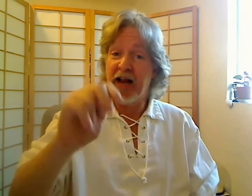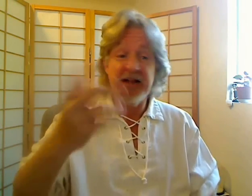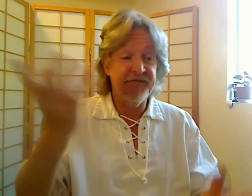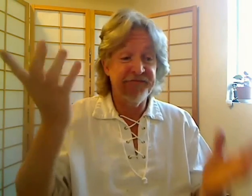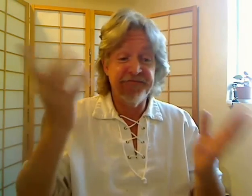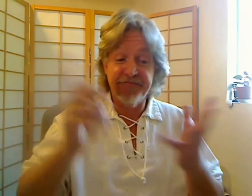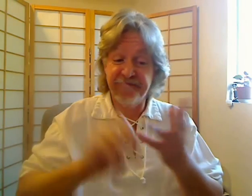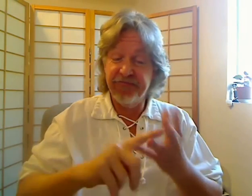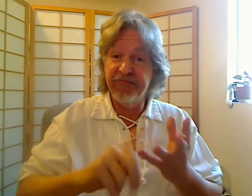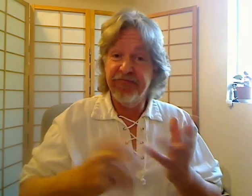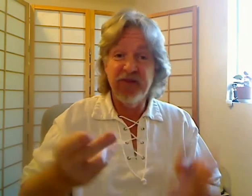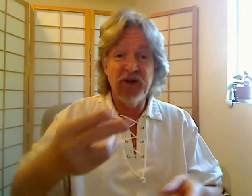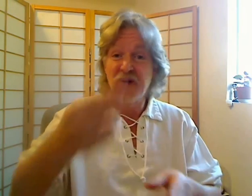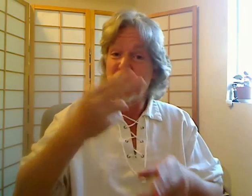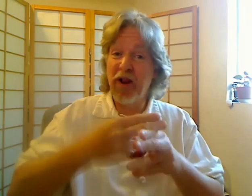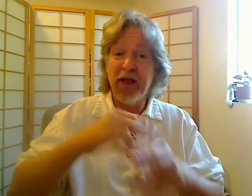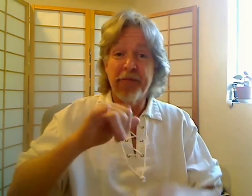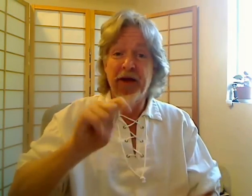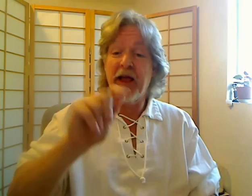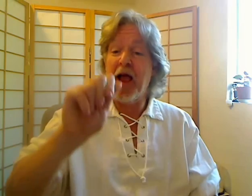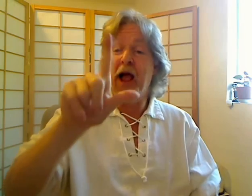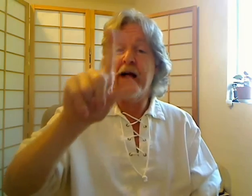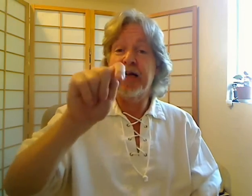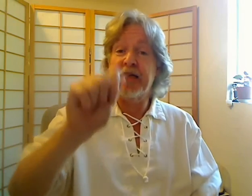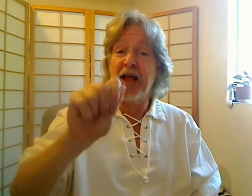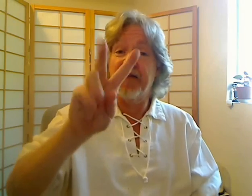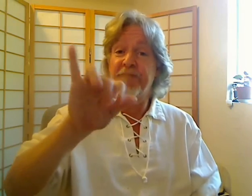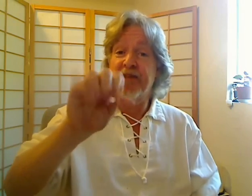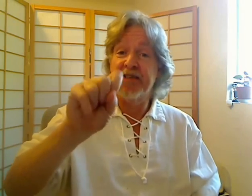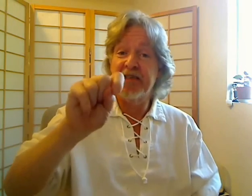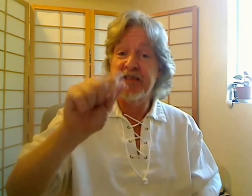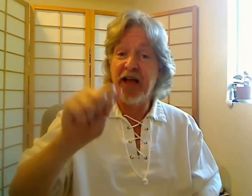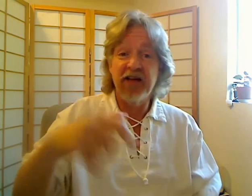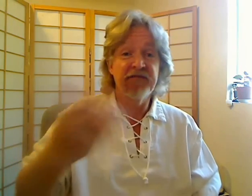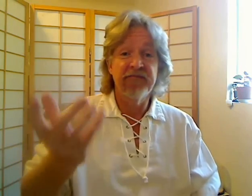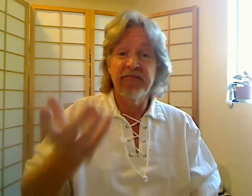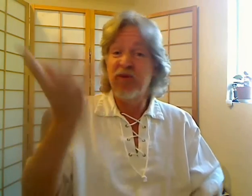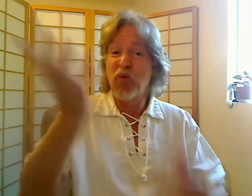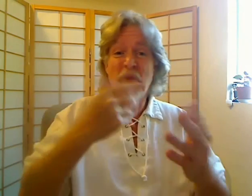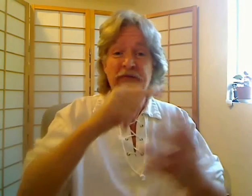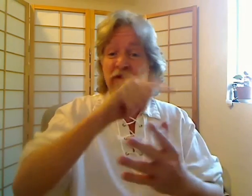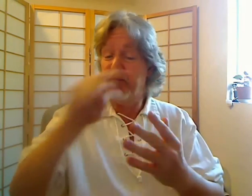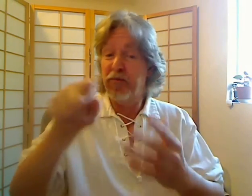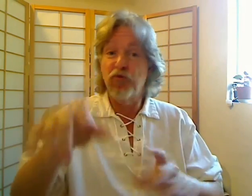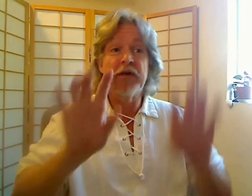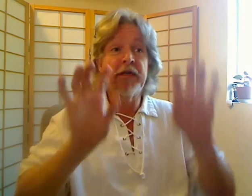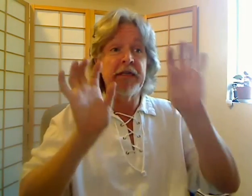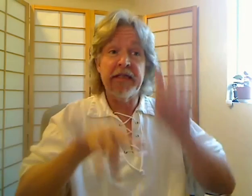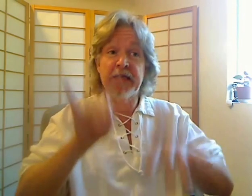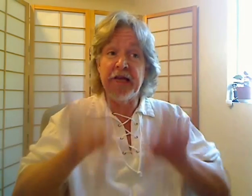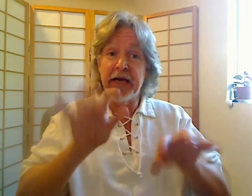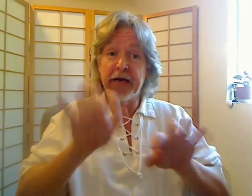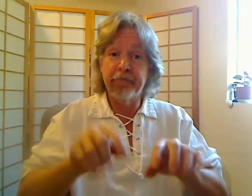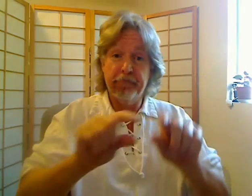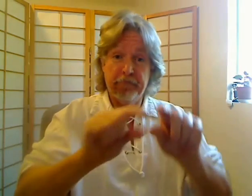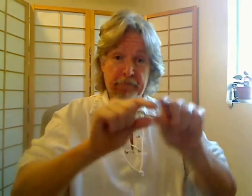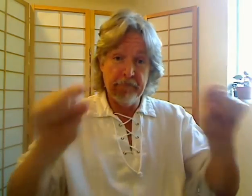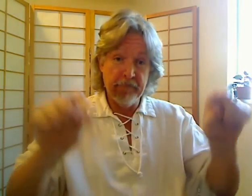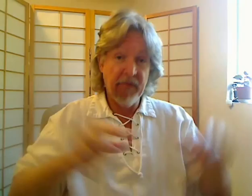everything that I do. Everywhere that I go, every friend, every foe, every bitch, every hoe. Man, I sold it all, from the weed to the X, from the X to the blow. Mark my words, I'm next to blow. P to the